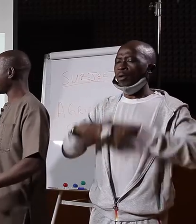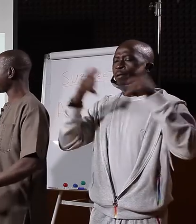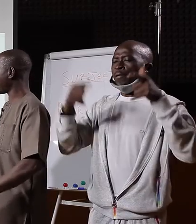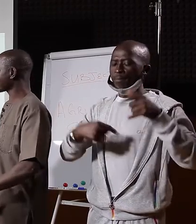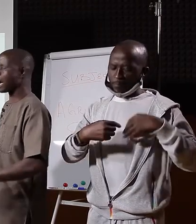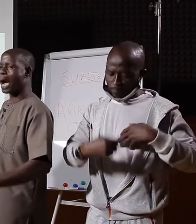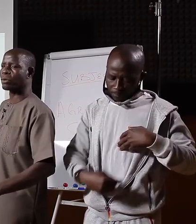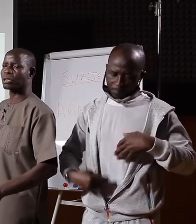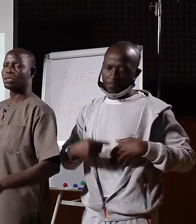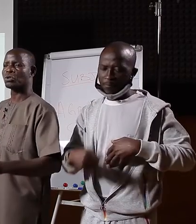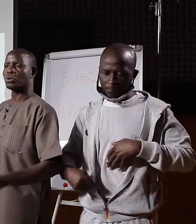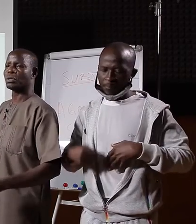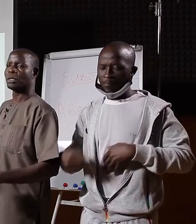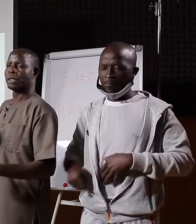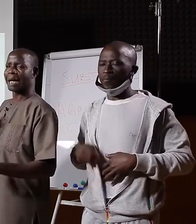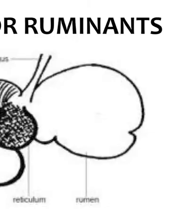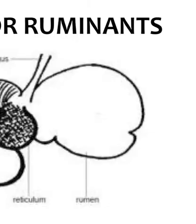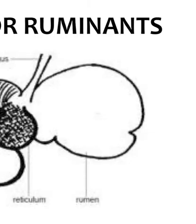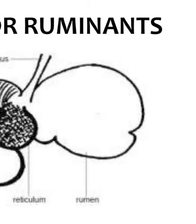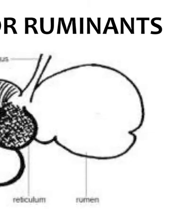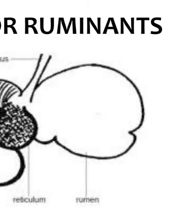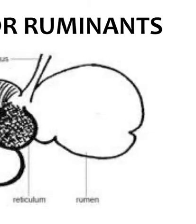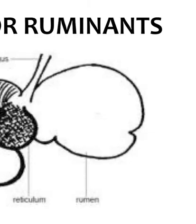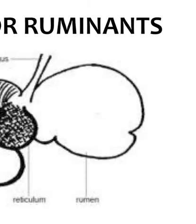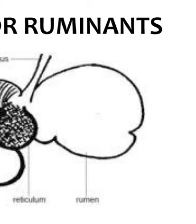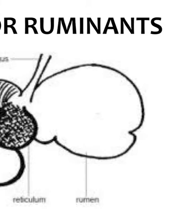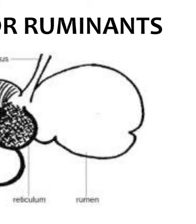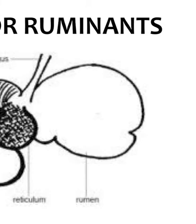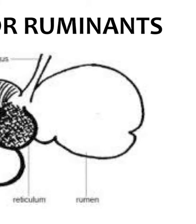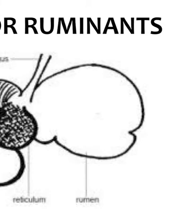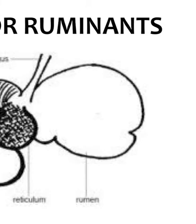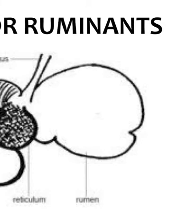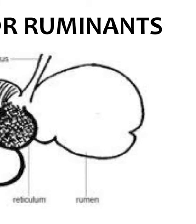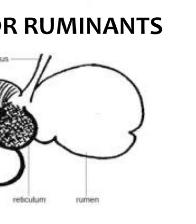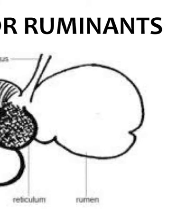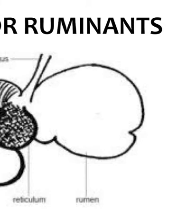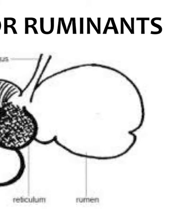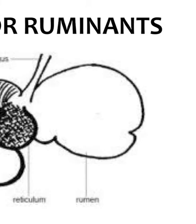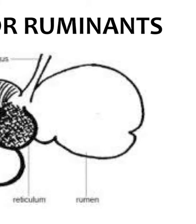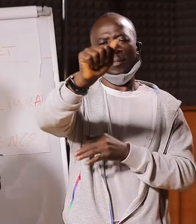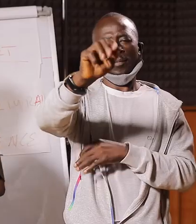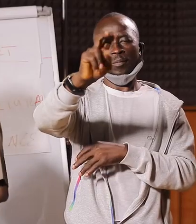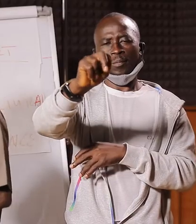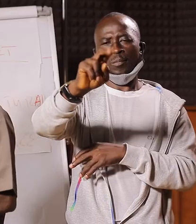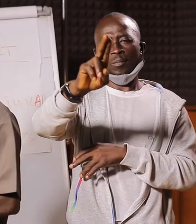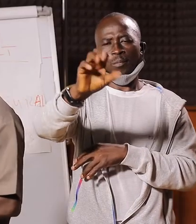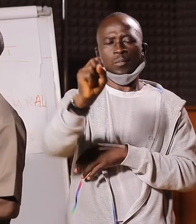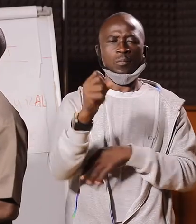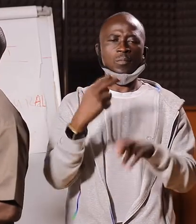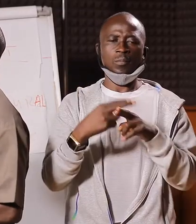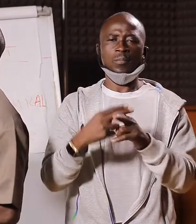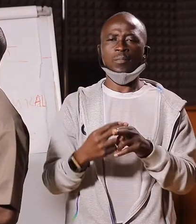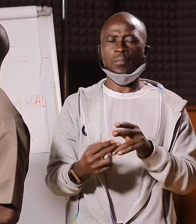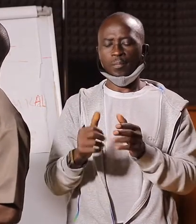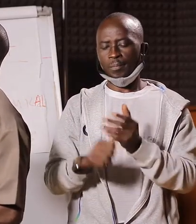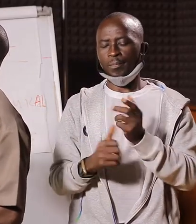From there, it passes out to the outside through the anus. Now let us